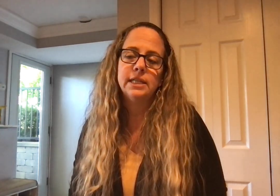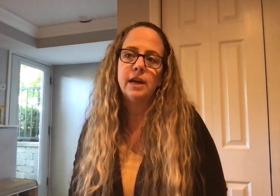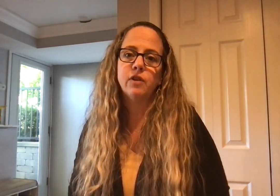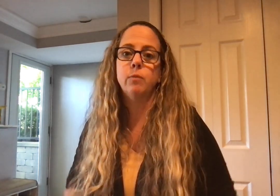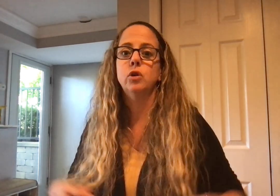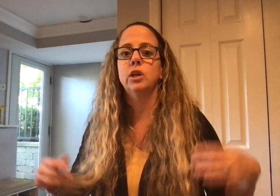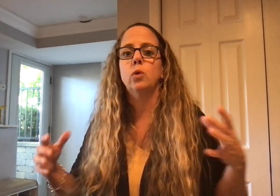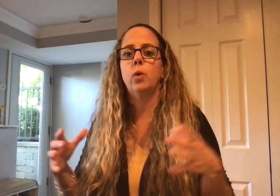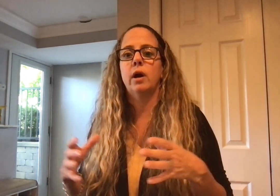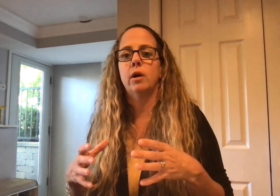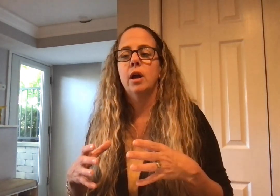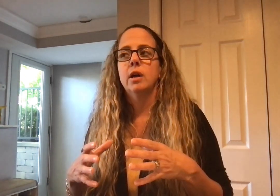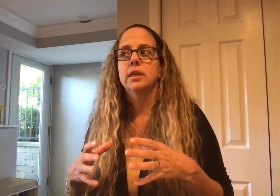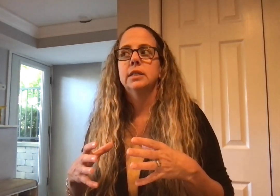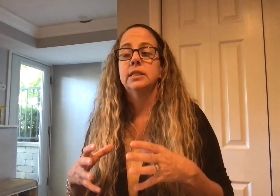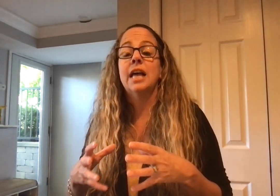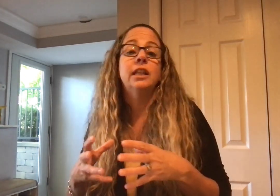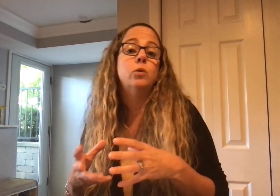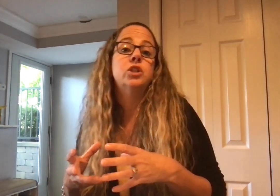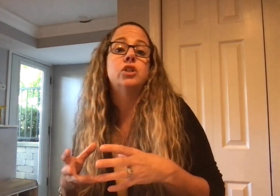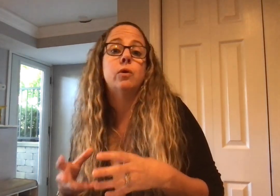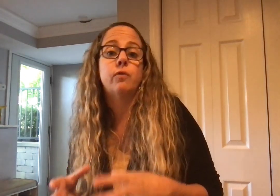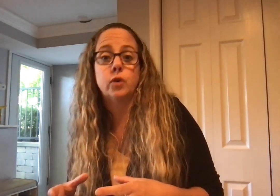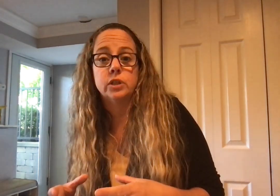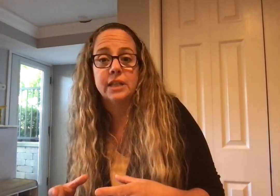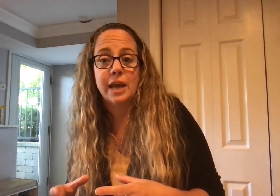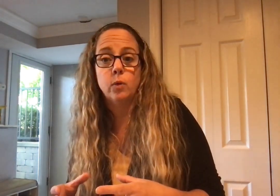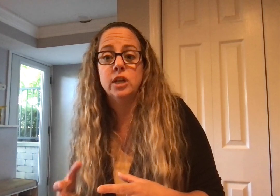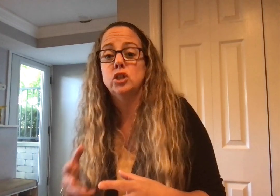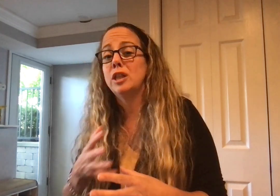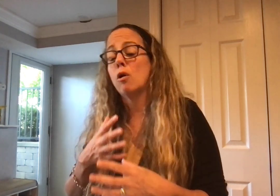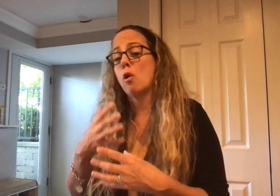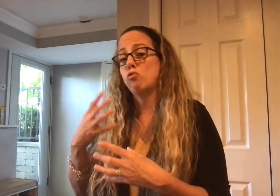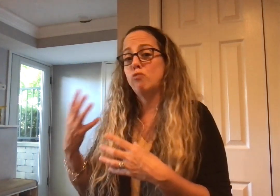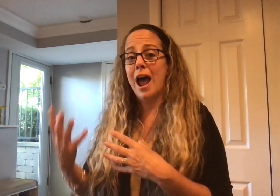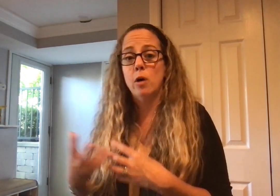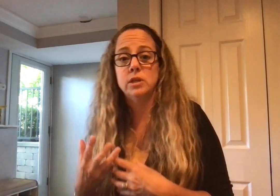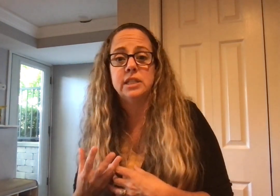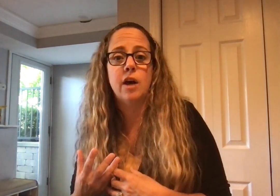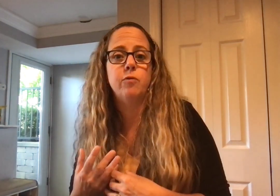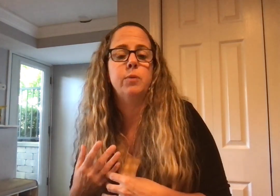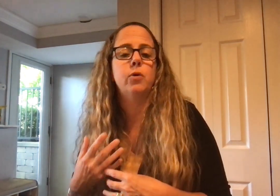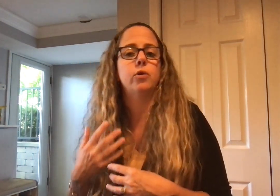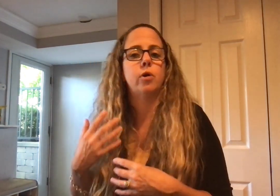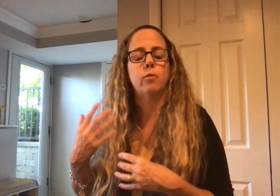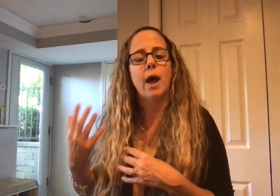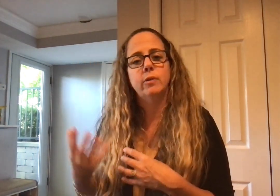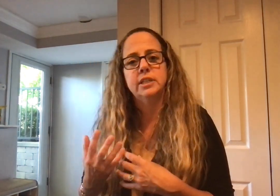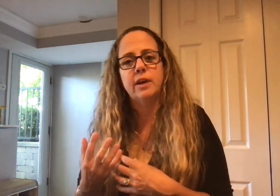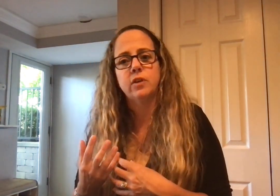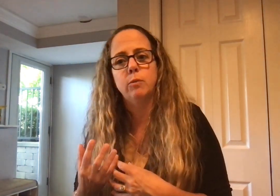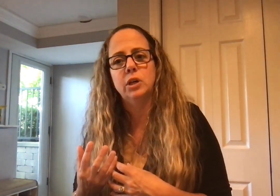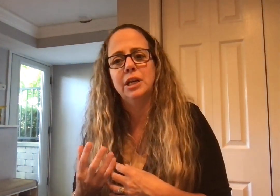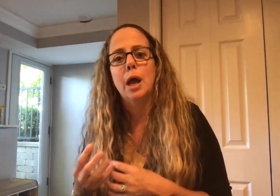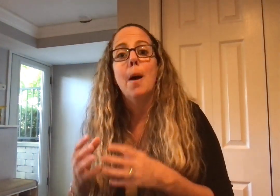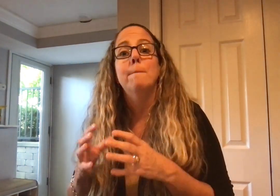deaf community where sign language is their first language. They're around deaf people. They're around the deaf community, but